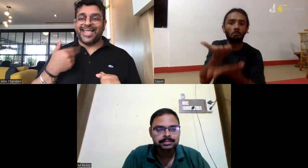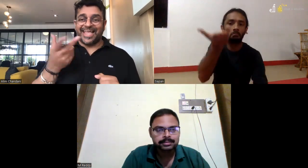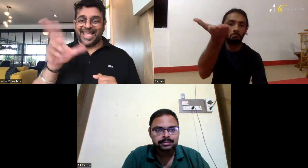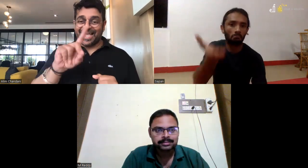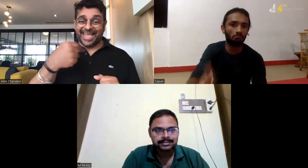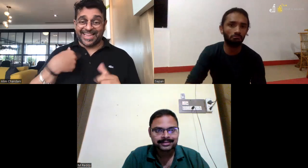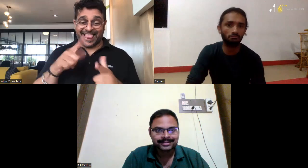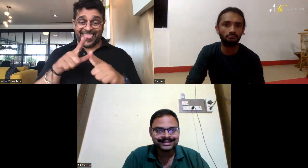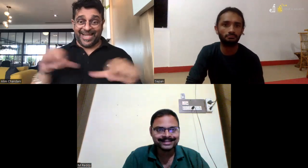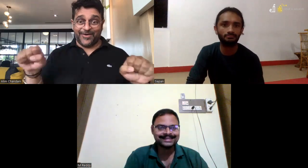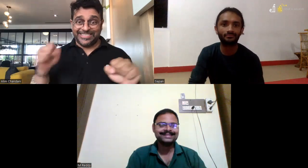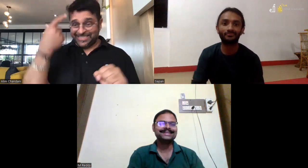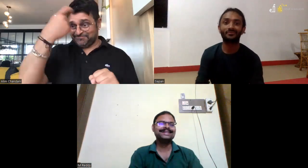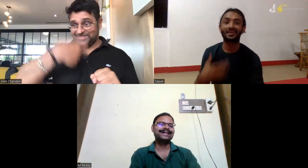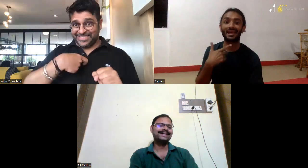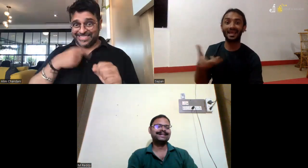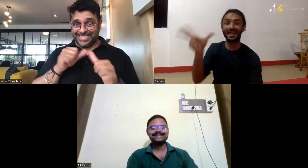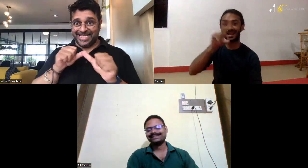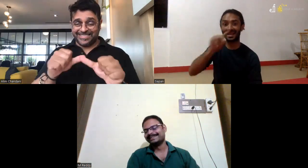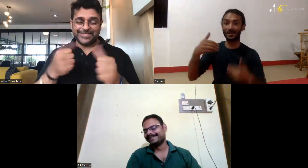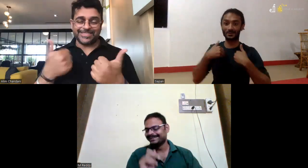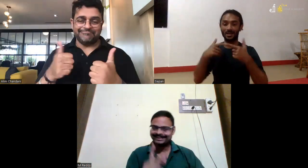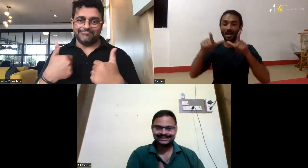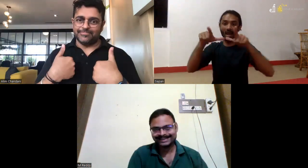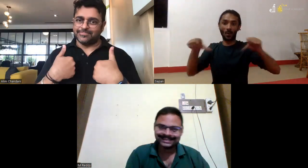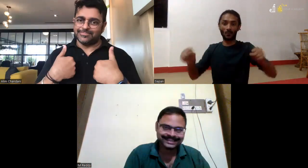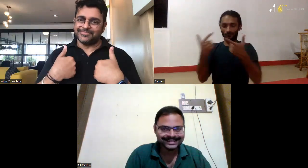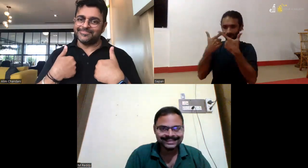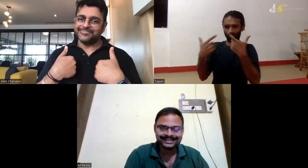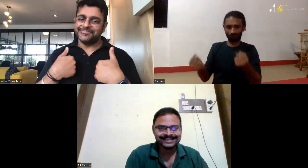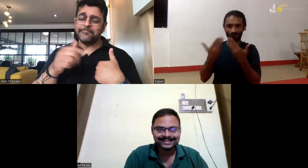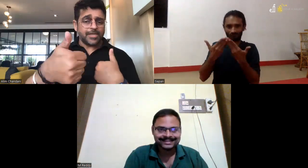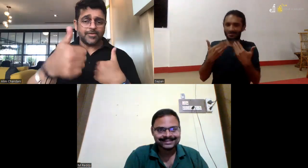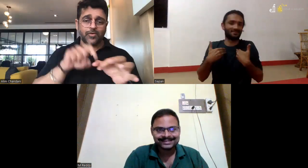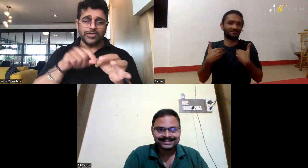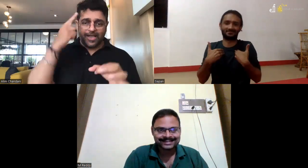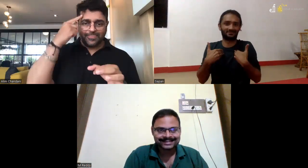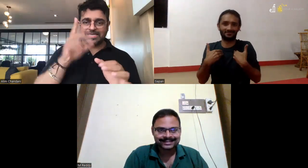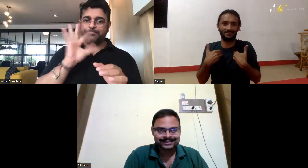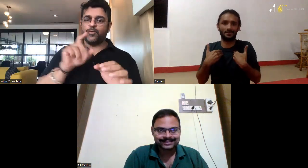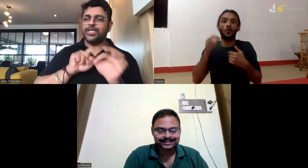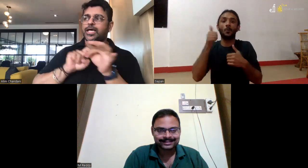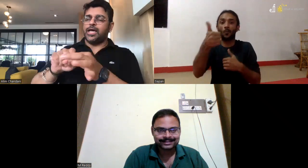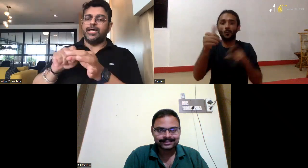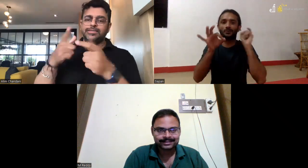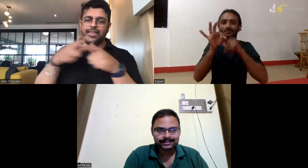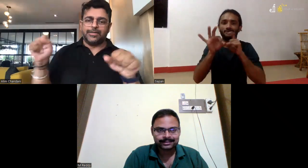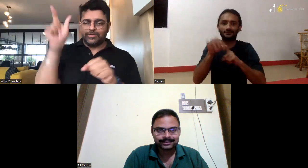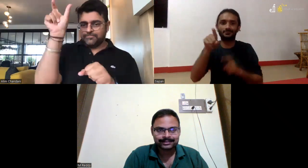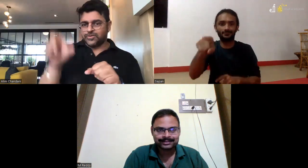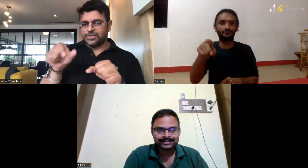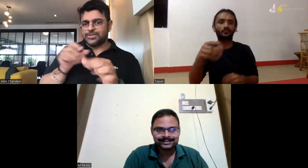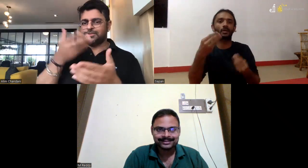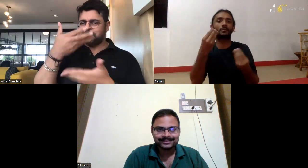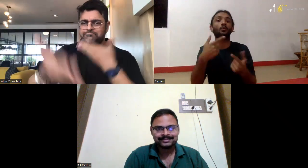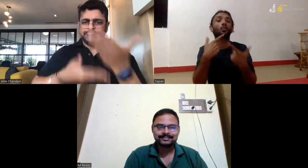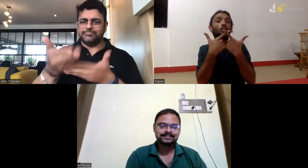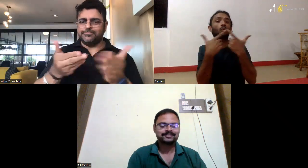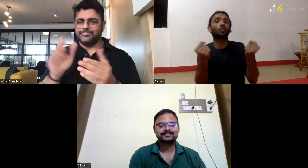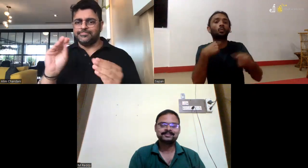the child who has born is a transgender, they usually take the child along with them. So likewise, you